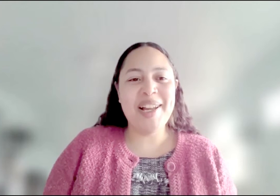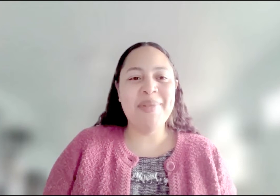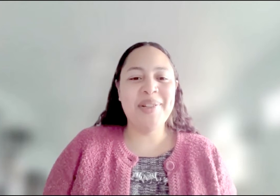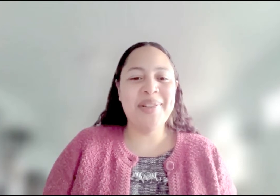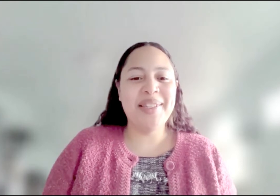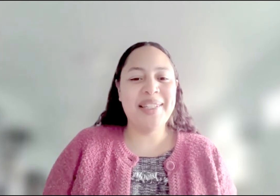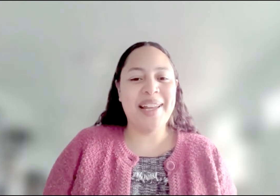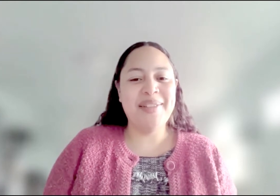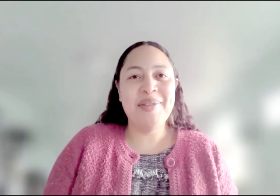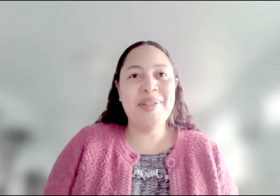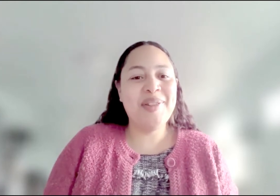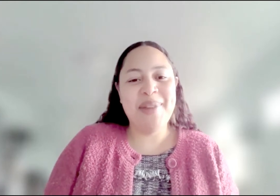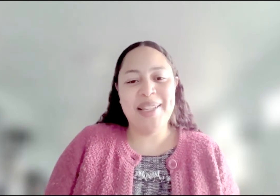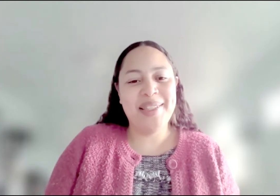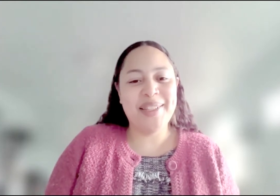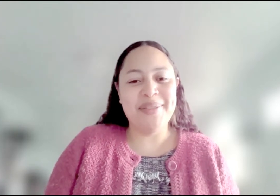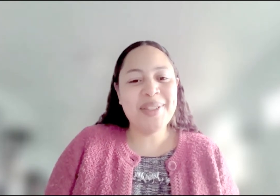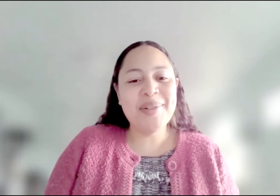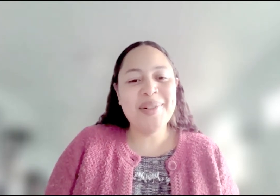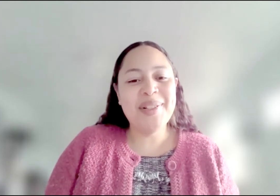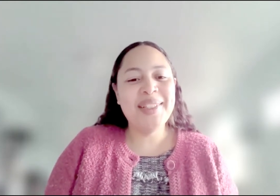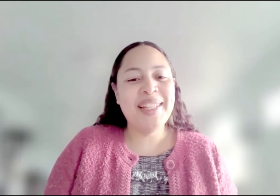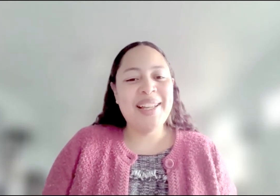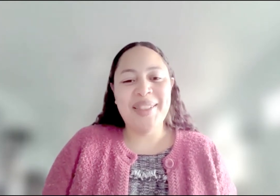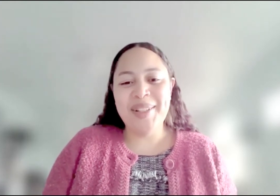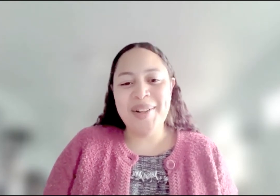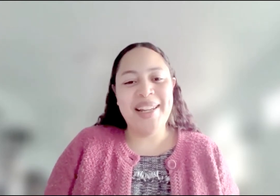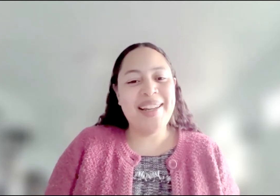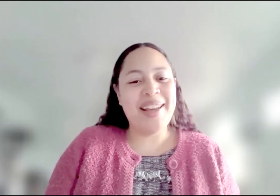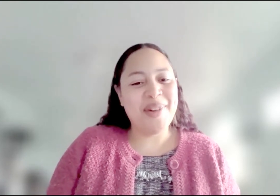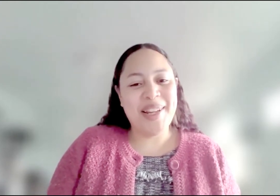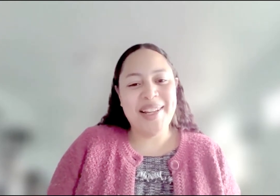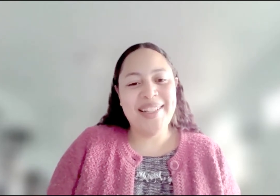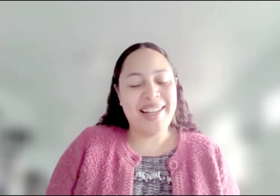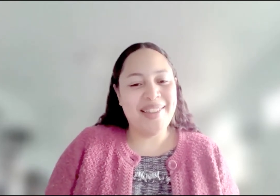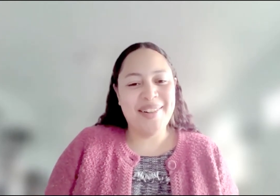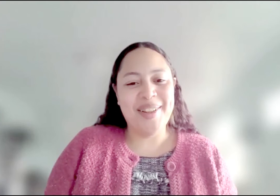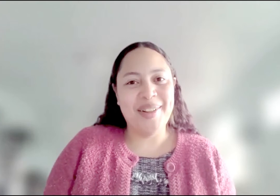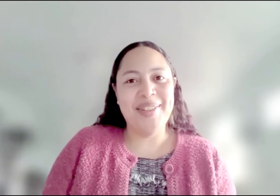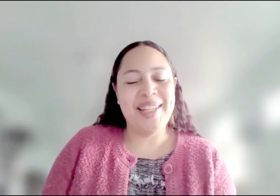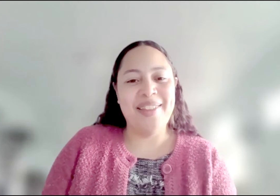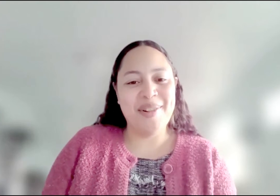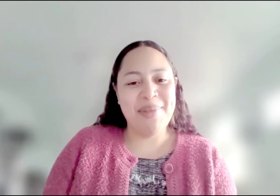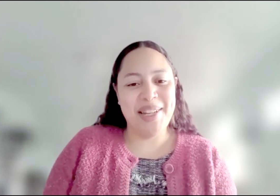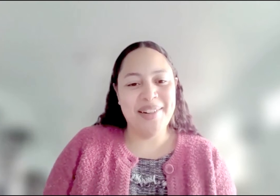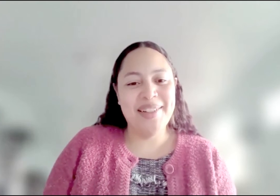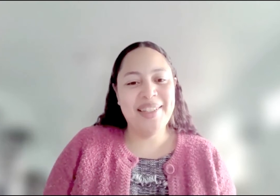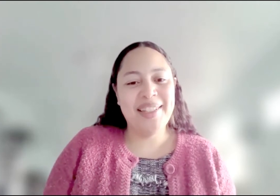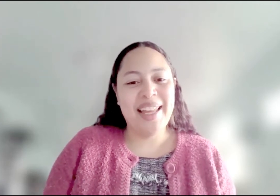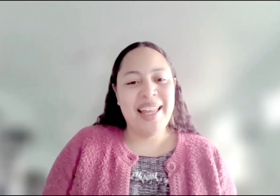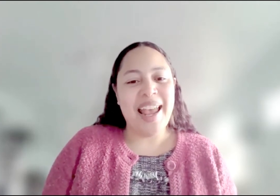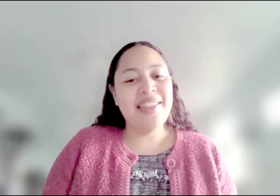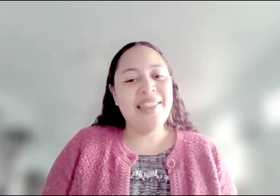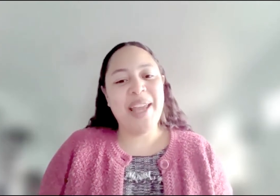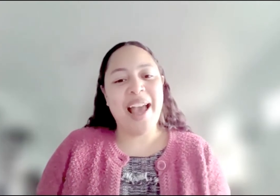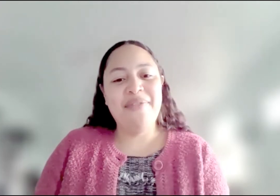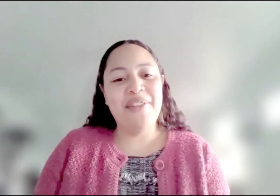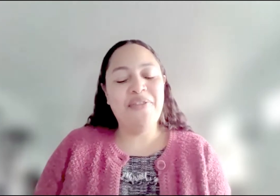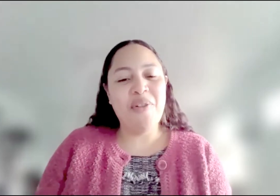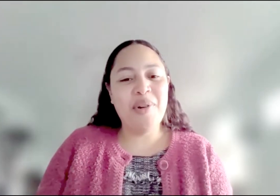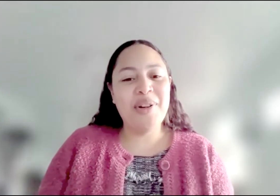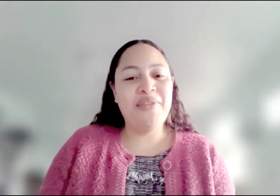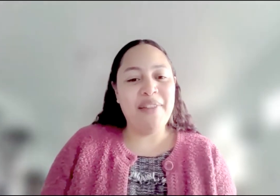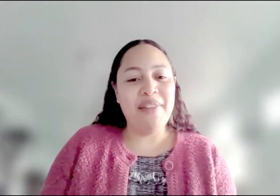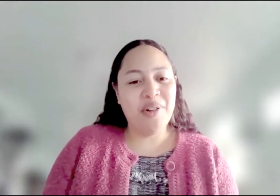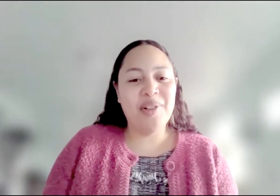that really helps students get used to the basics of school, learning, and working together alongside their peers. And then we have